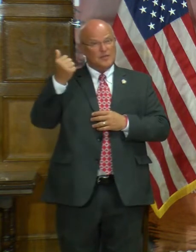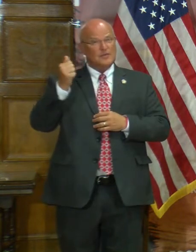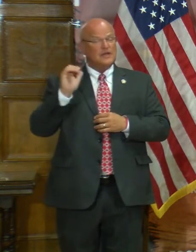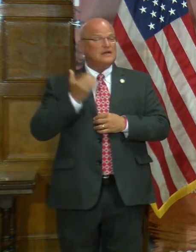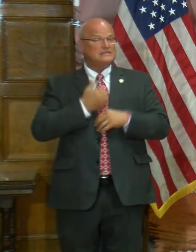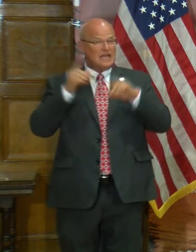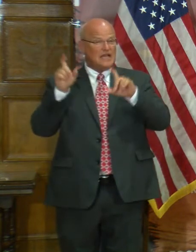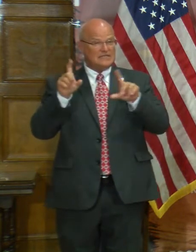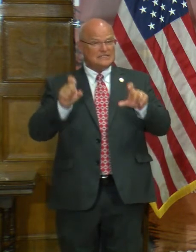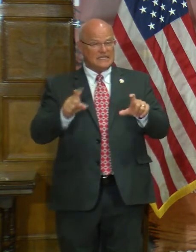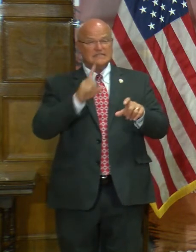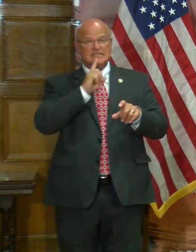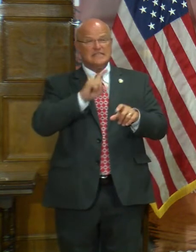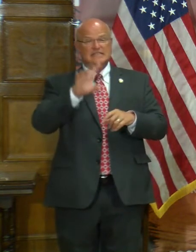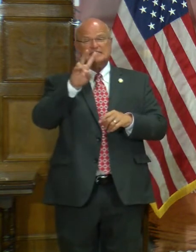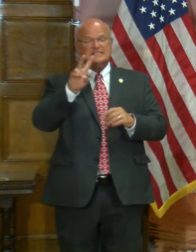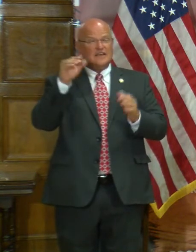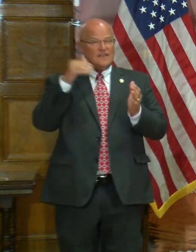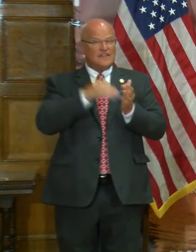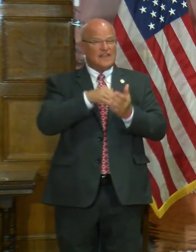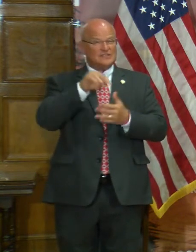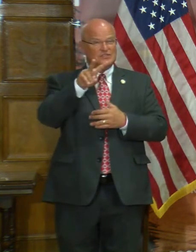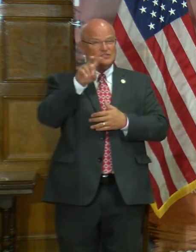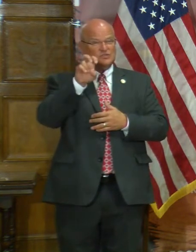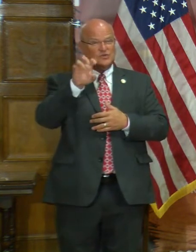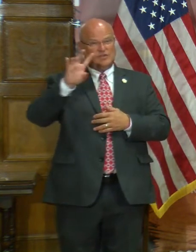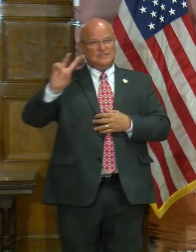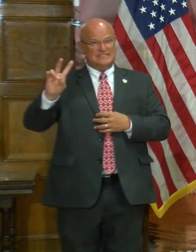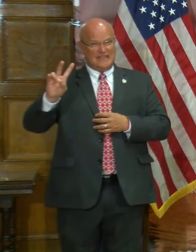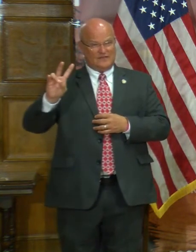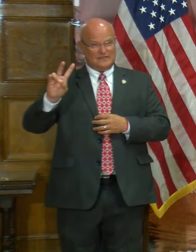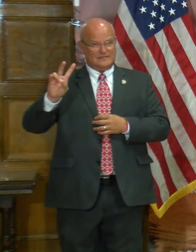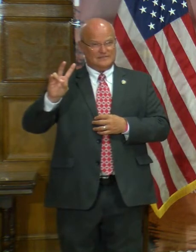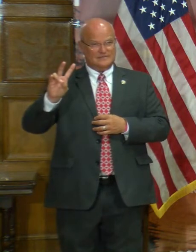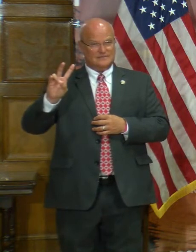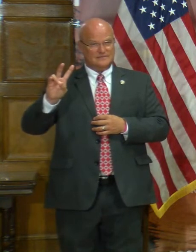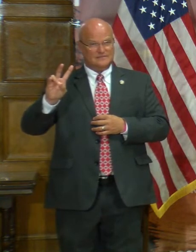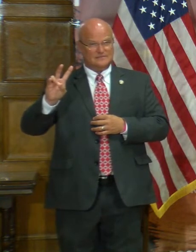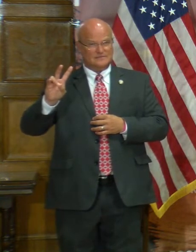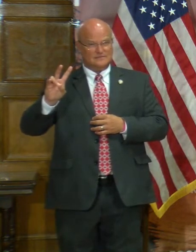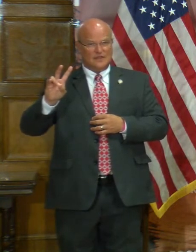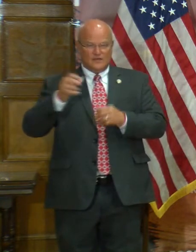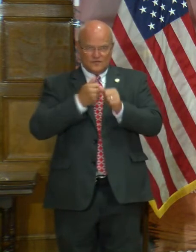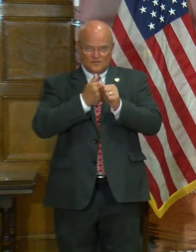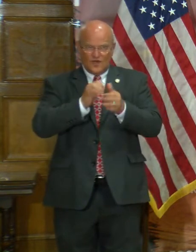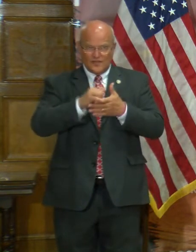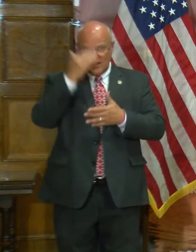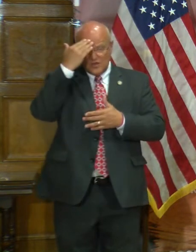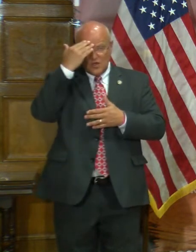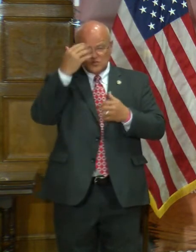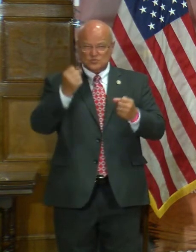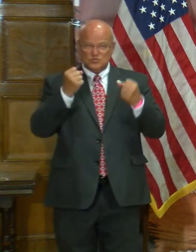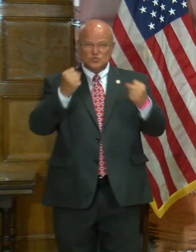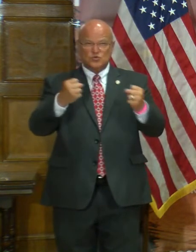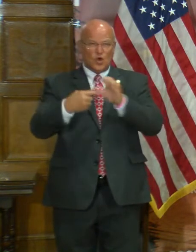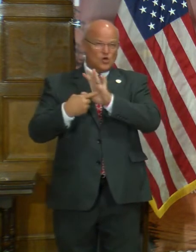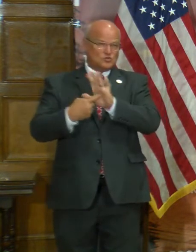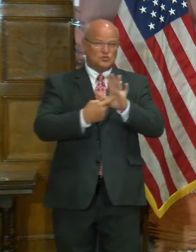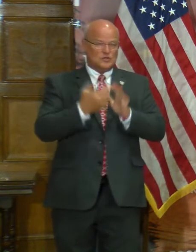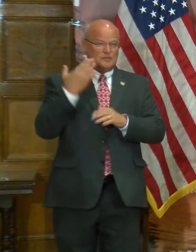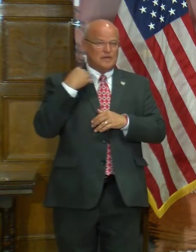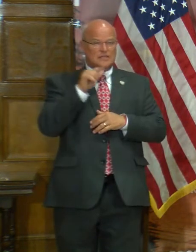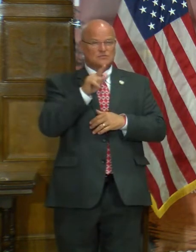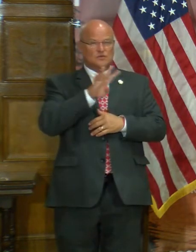our testing is at 7,207. And everybody who follows that knows that that's a strong showing for the last